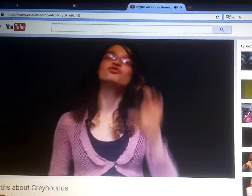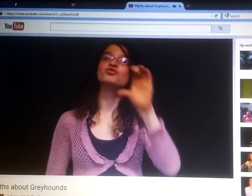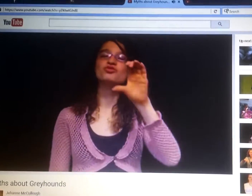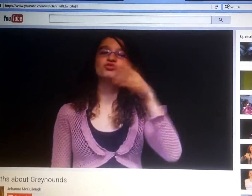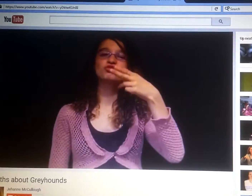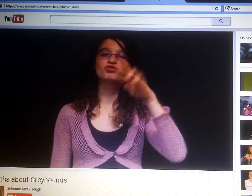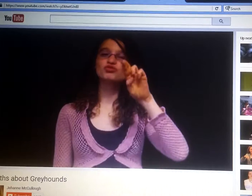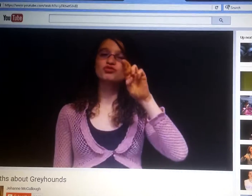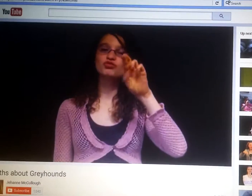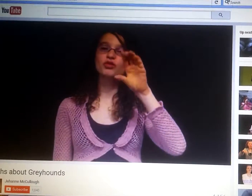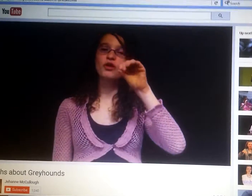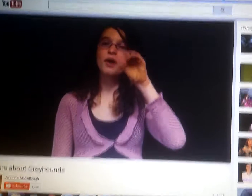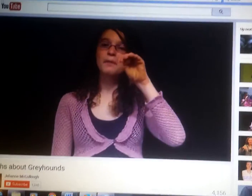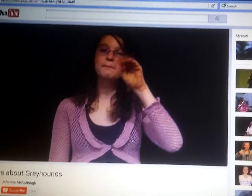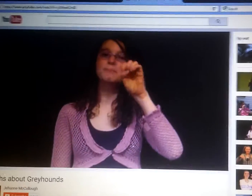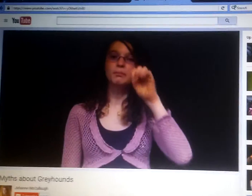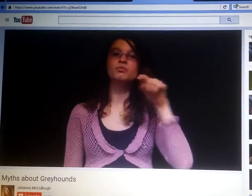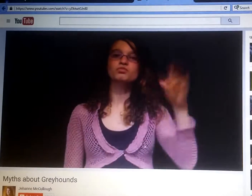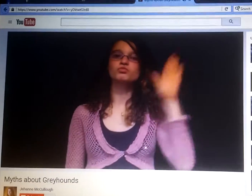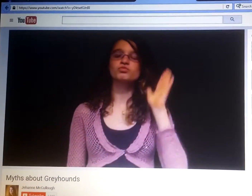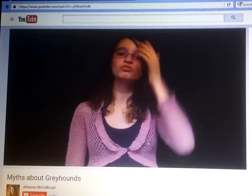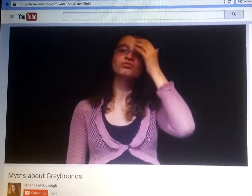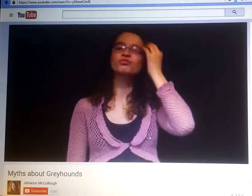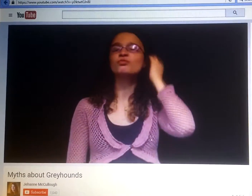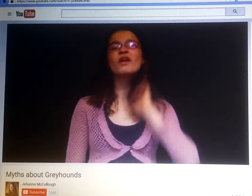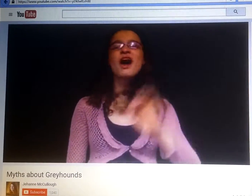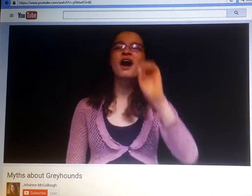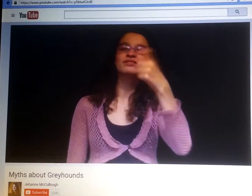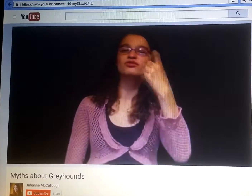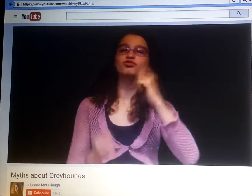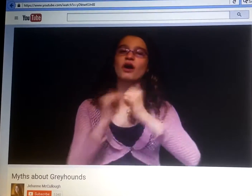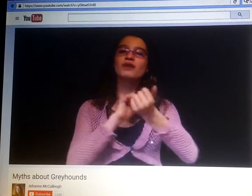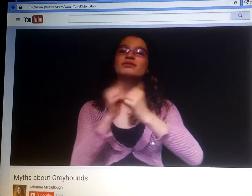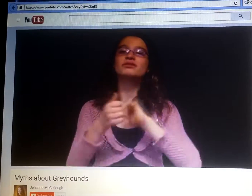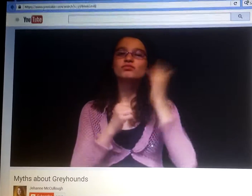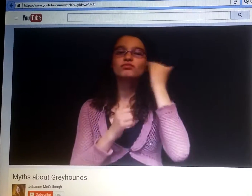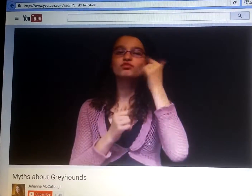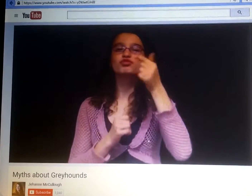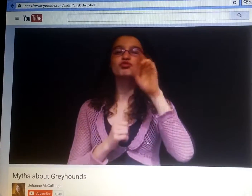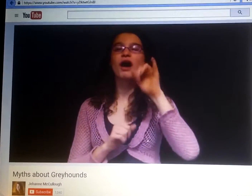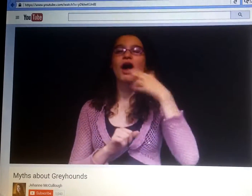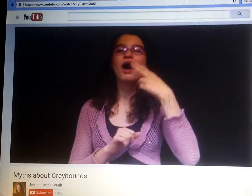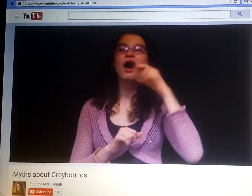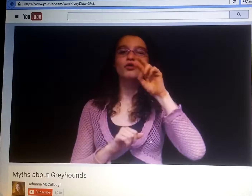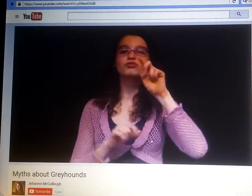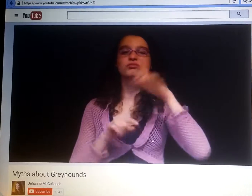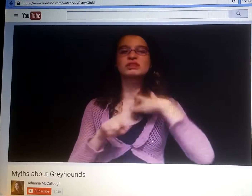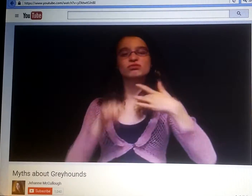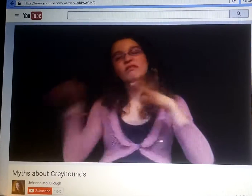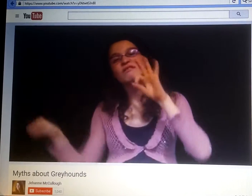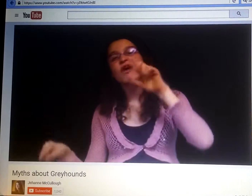really awesome. His name is Chrome. And before, he used to be an ex racing